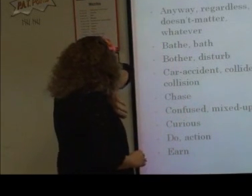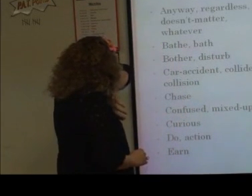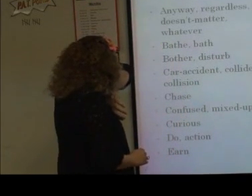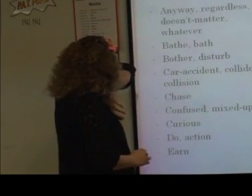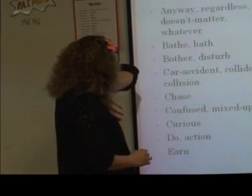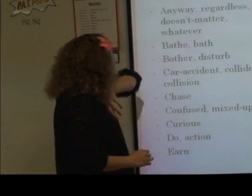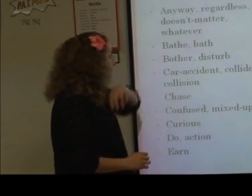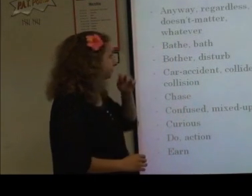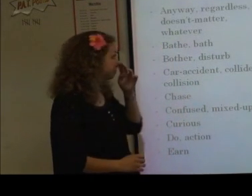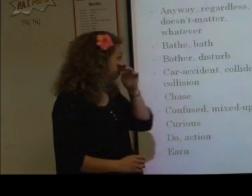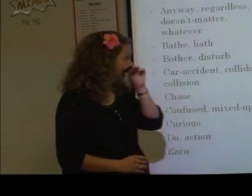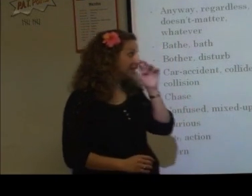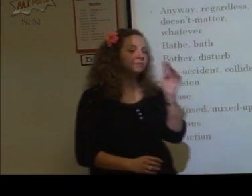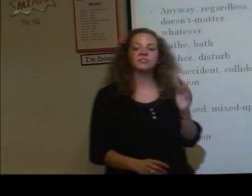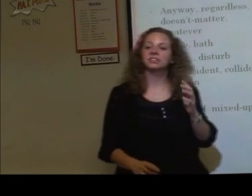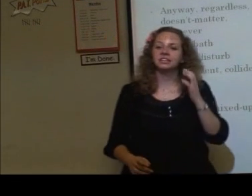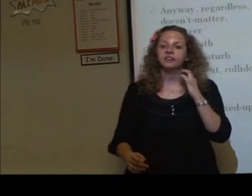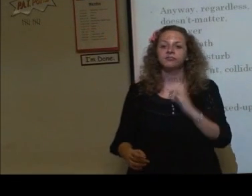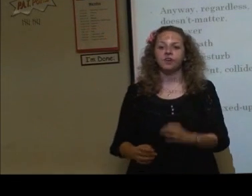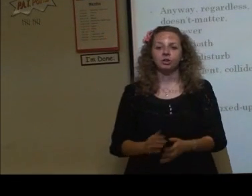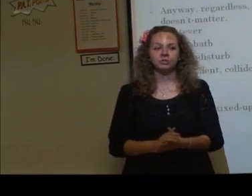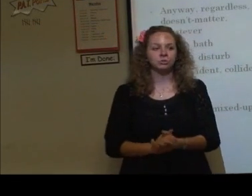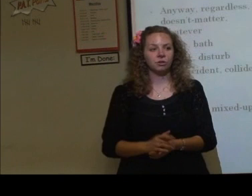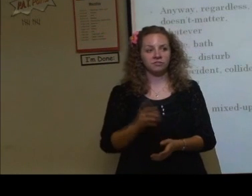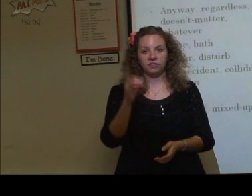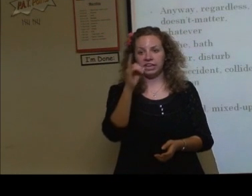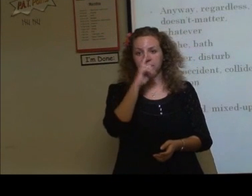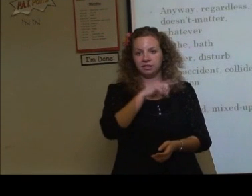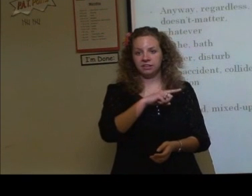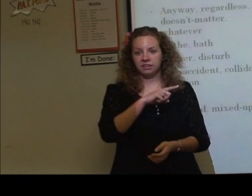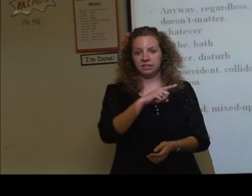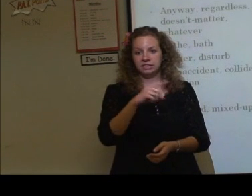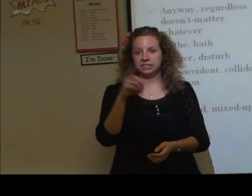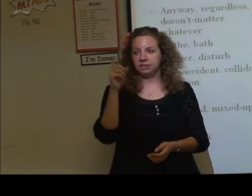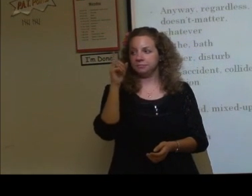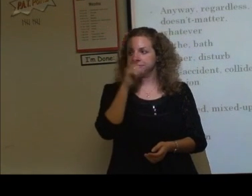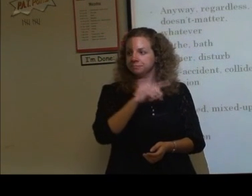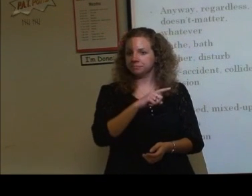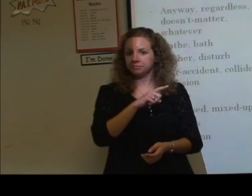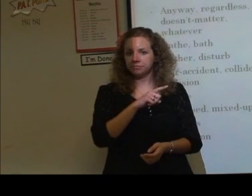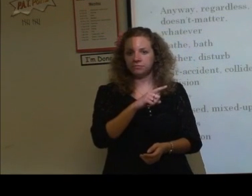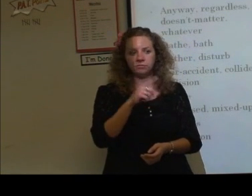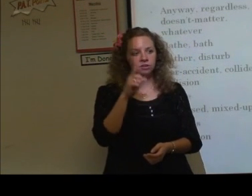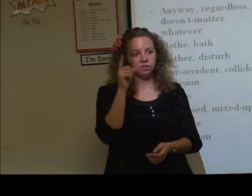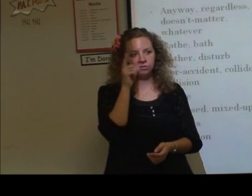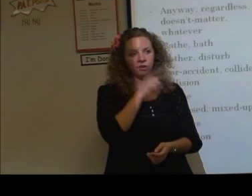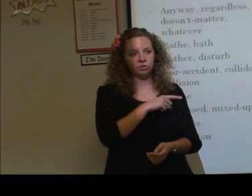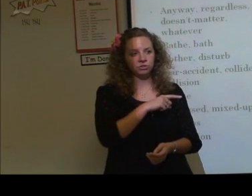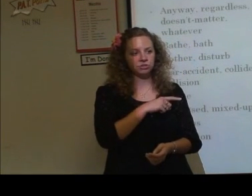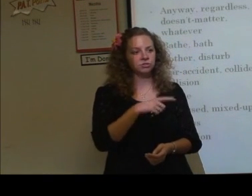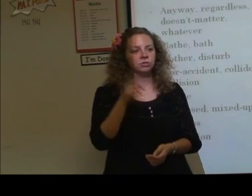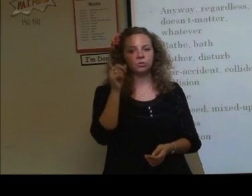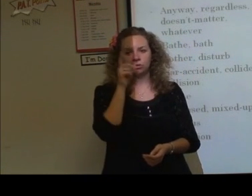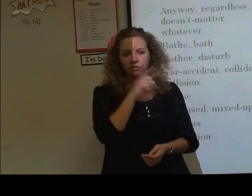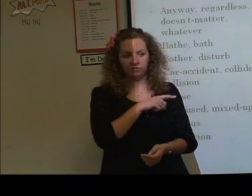out, okay? Okay, then we have the sign false or fake is here. False or